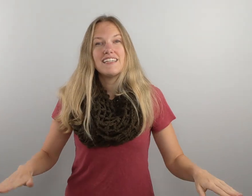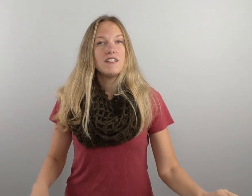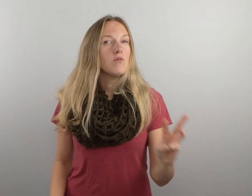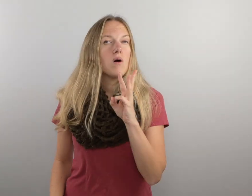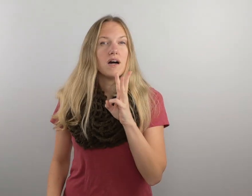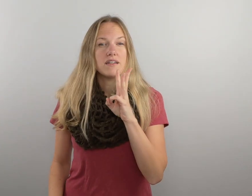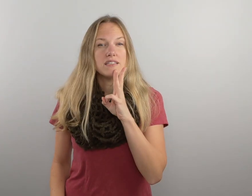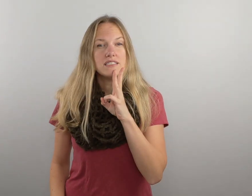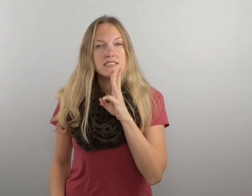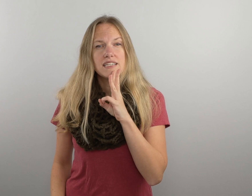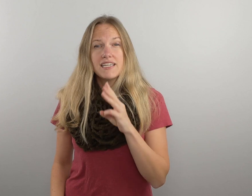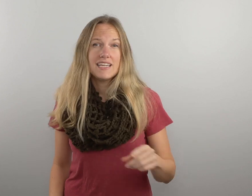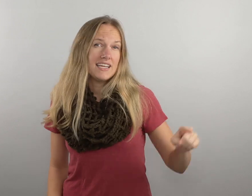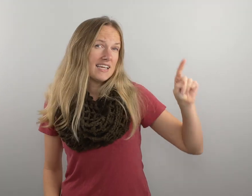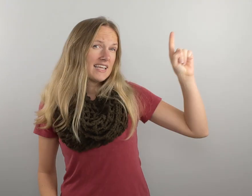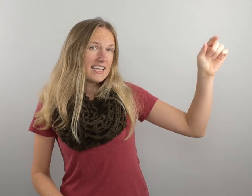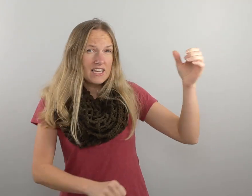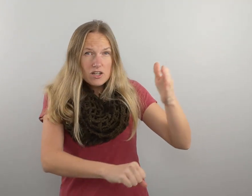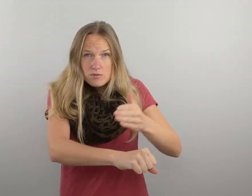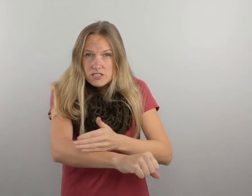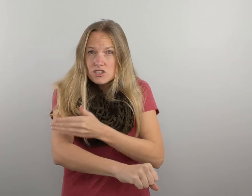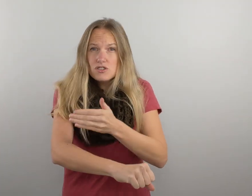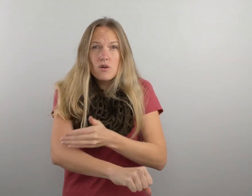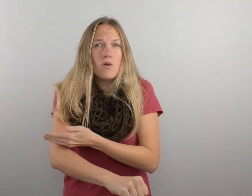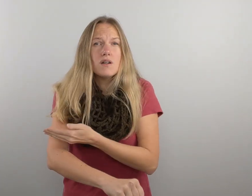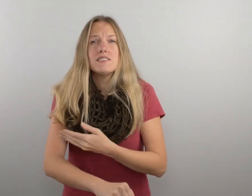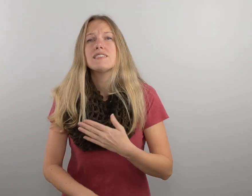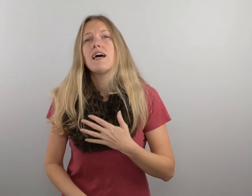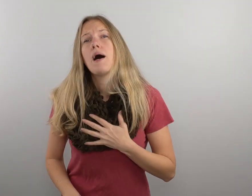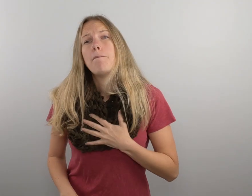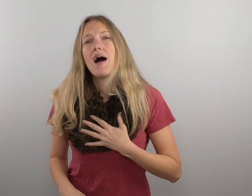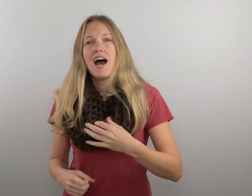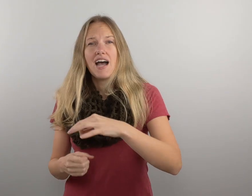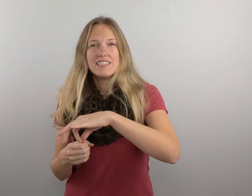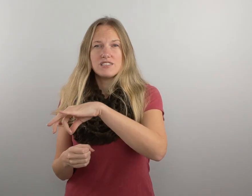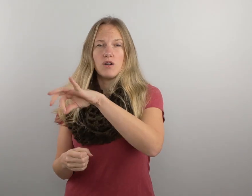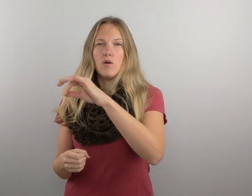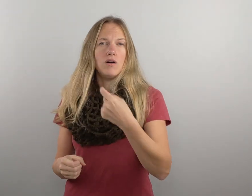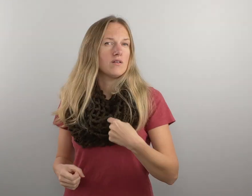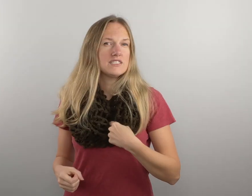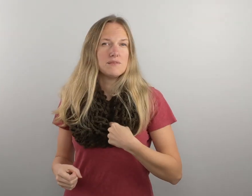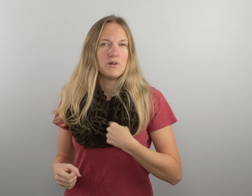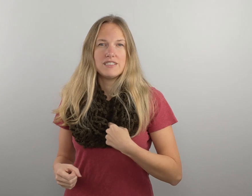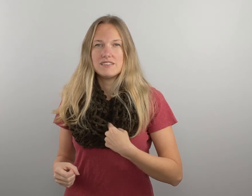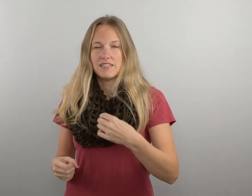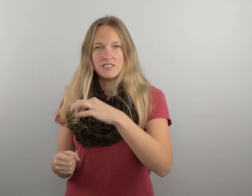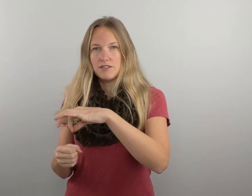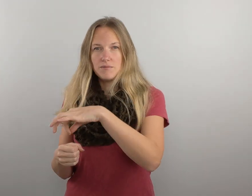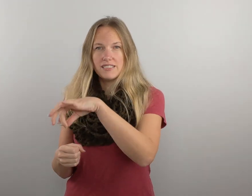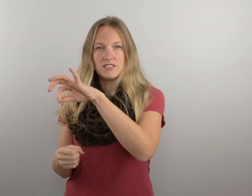still waters. He restores my soul, or just point to yourself too, my